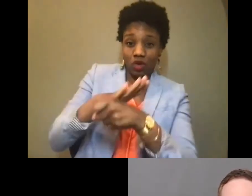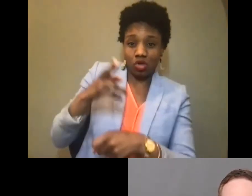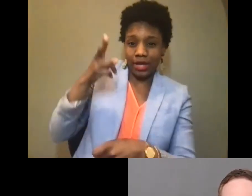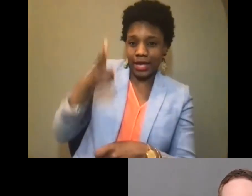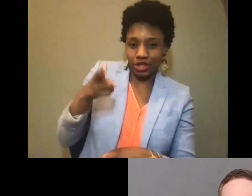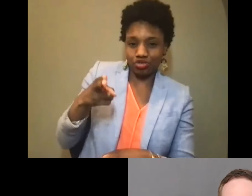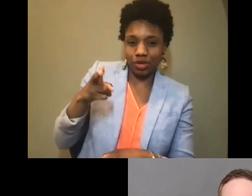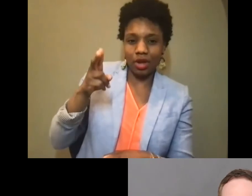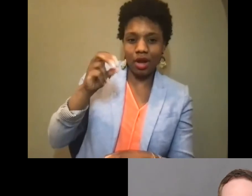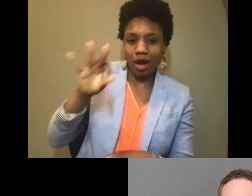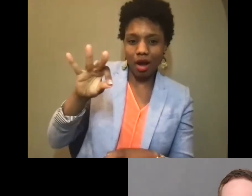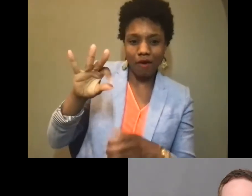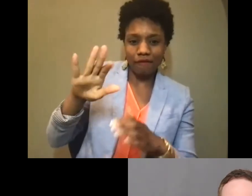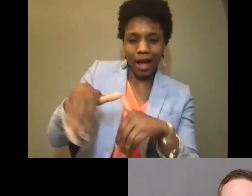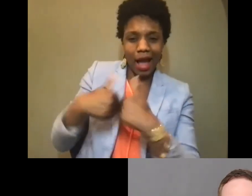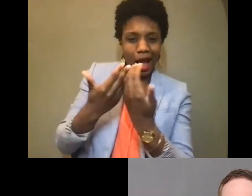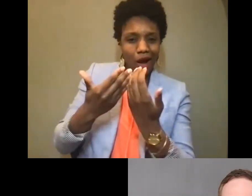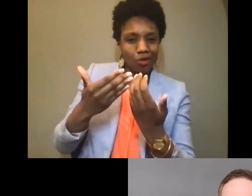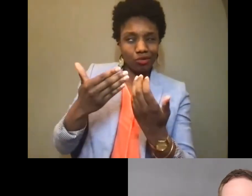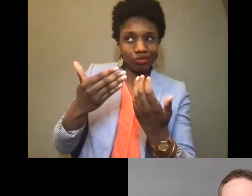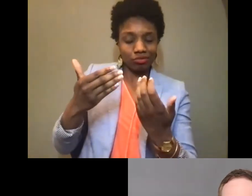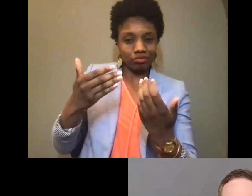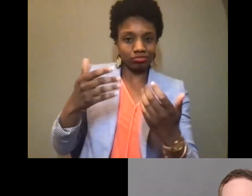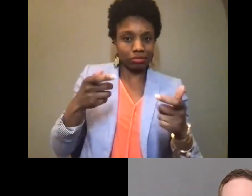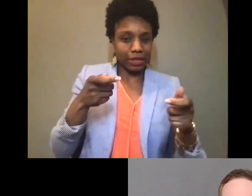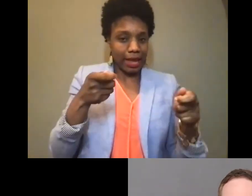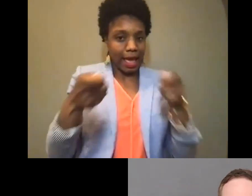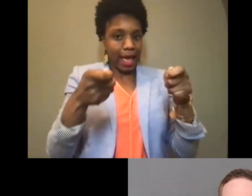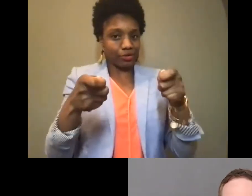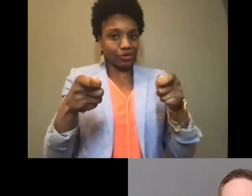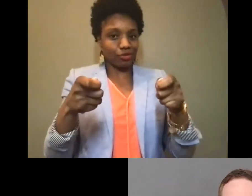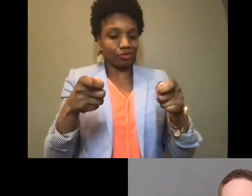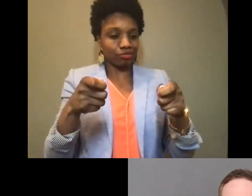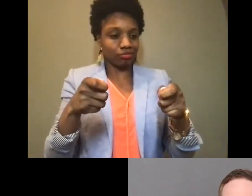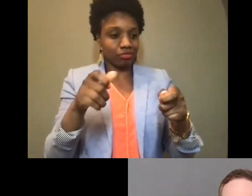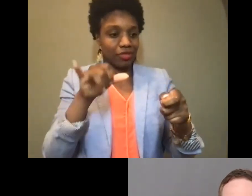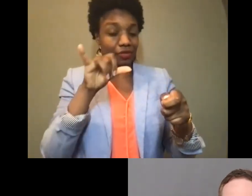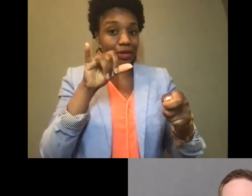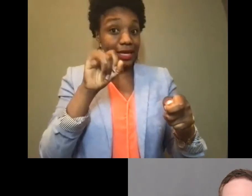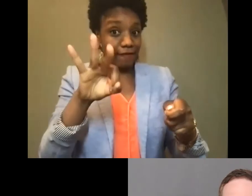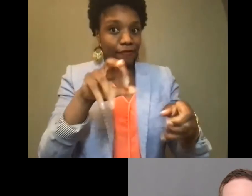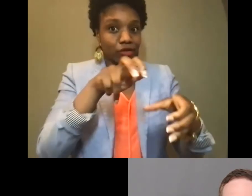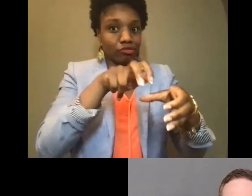had managed this commission whenever there was a lot of transition going on.